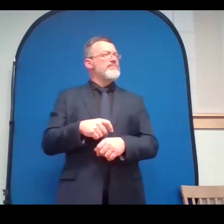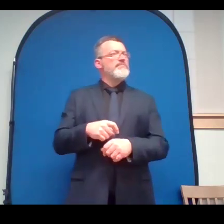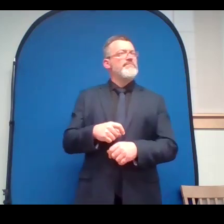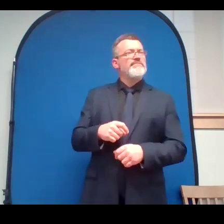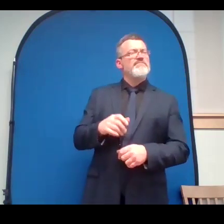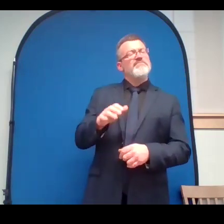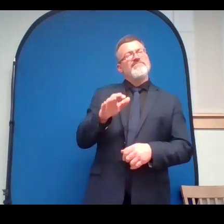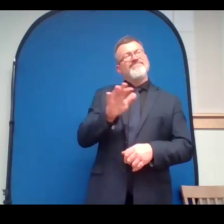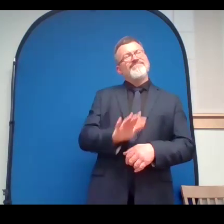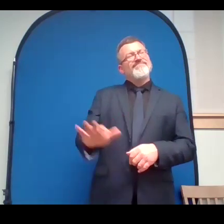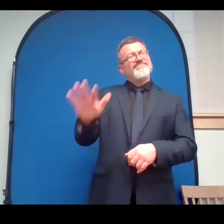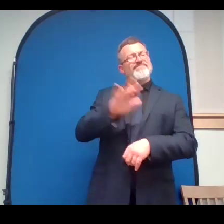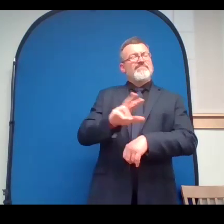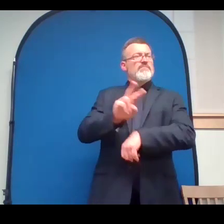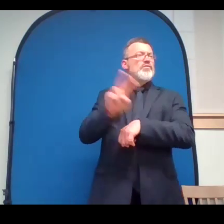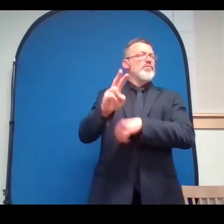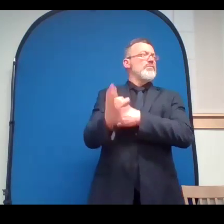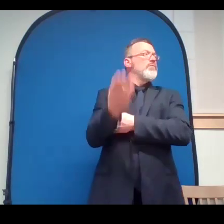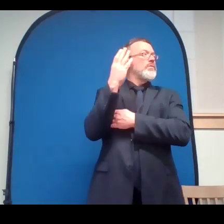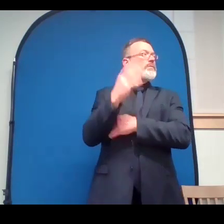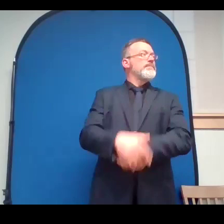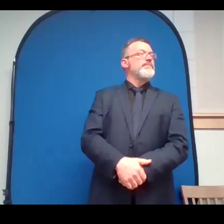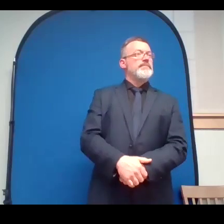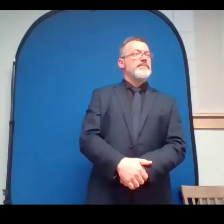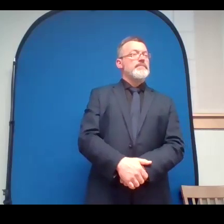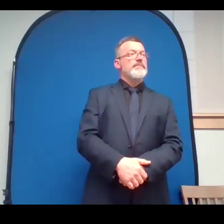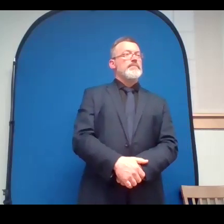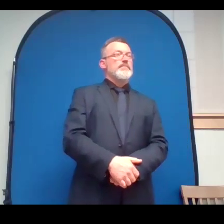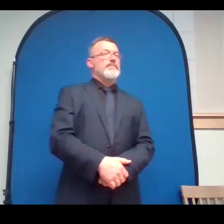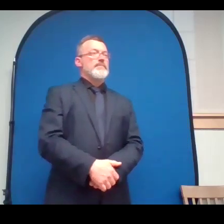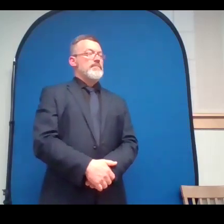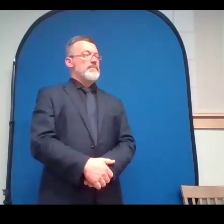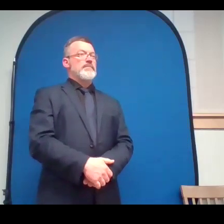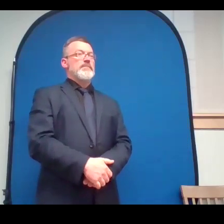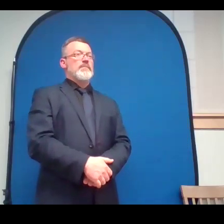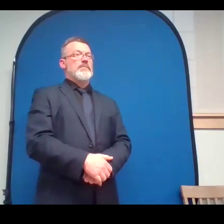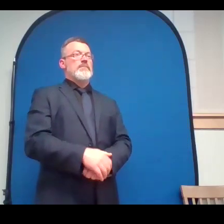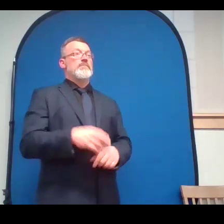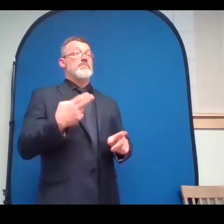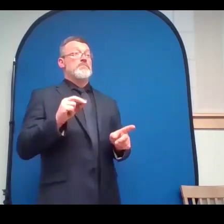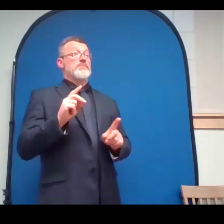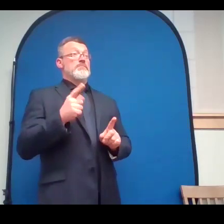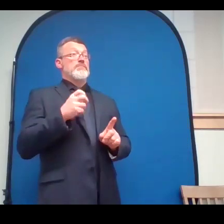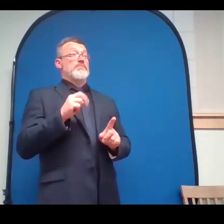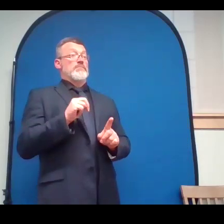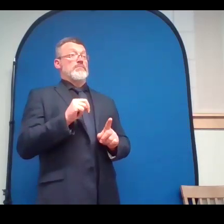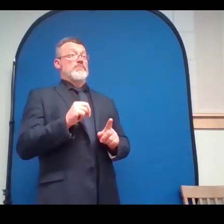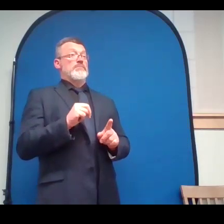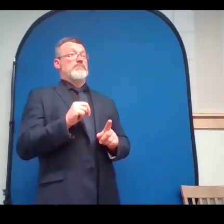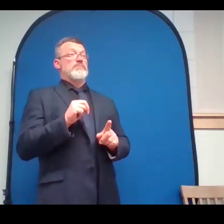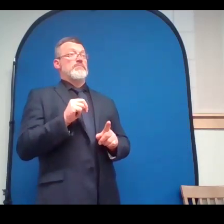approximately 2 in the morning. Did you send a text to Sergeant Mote as